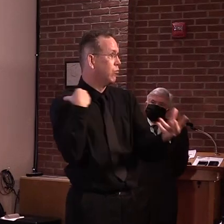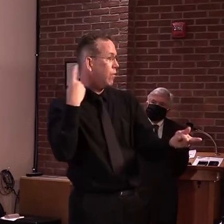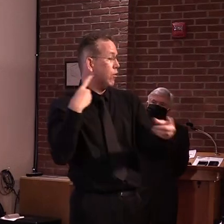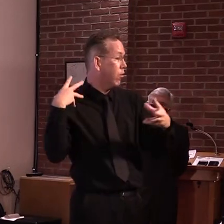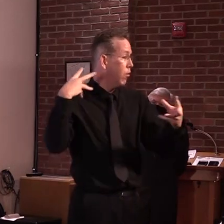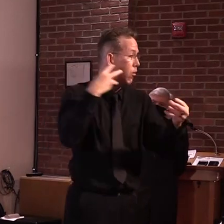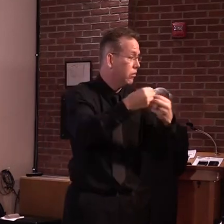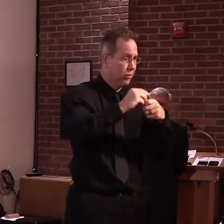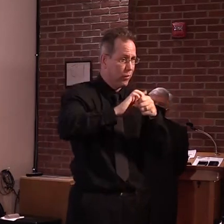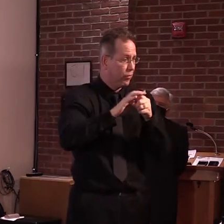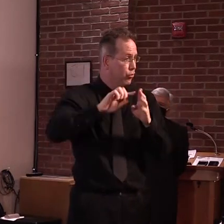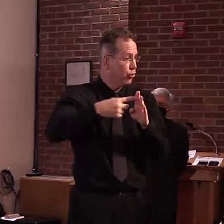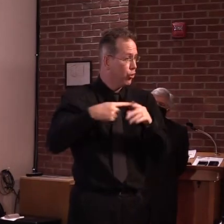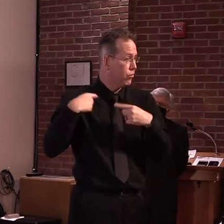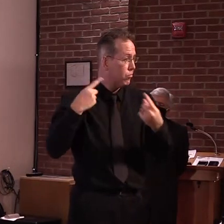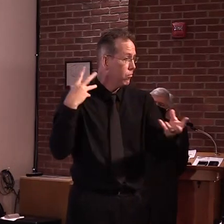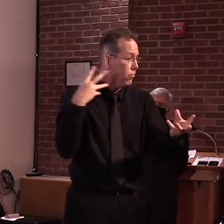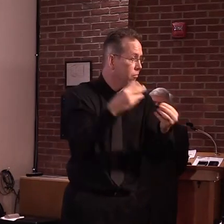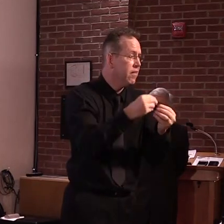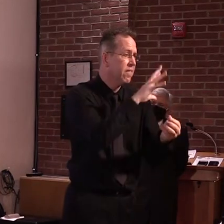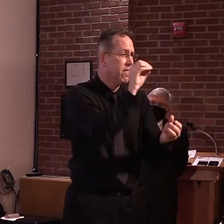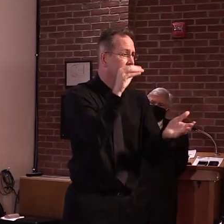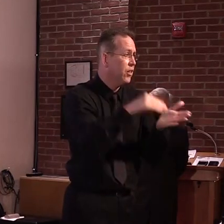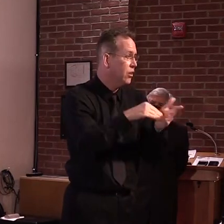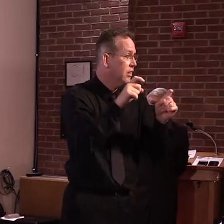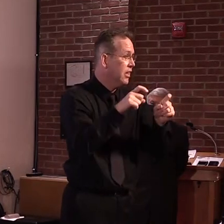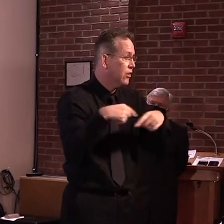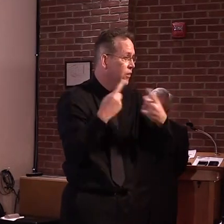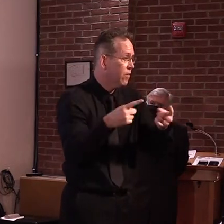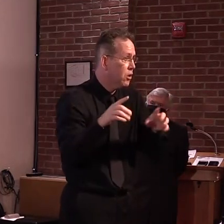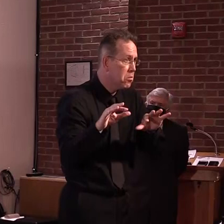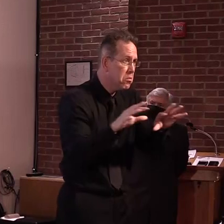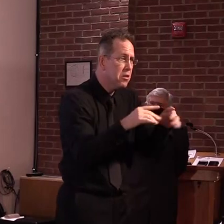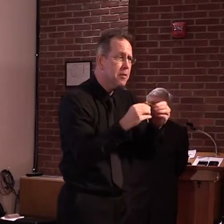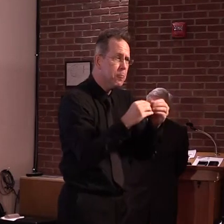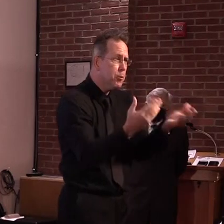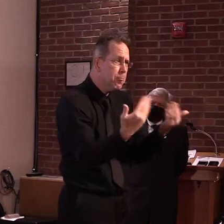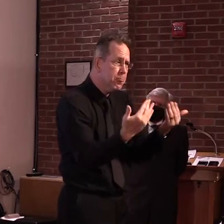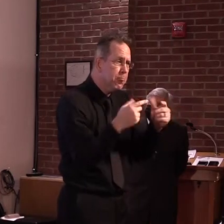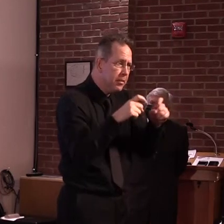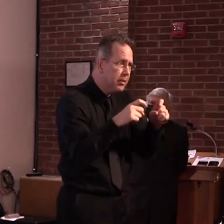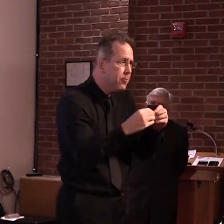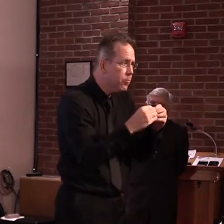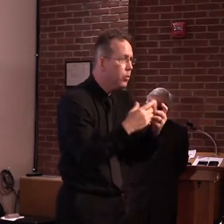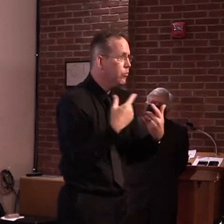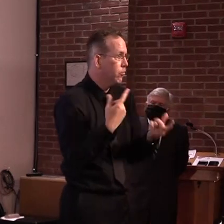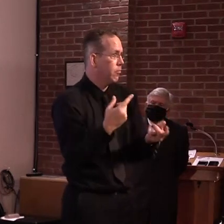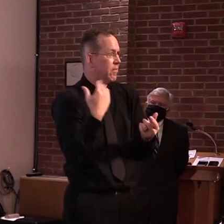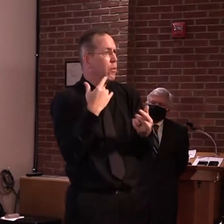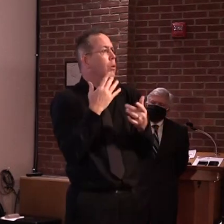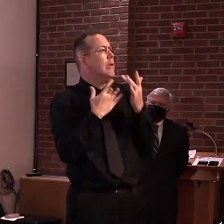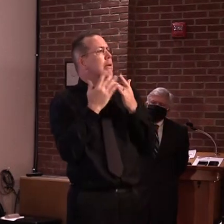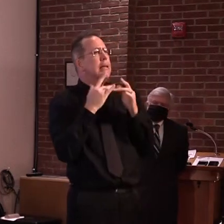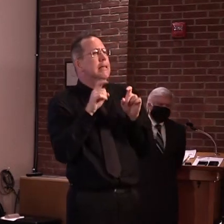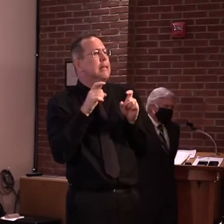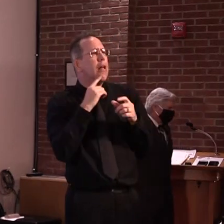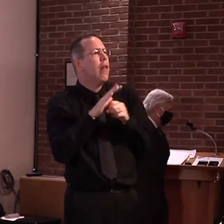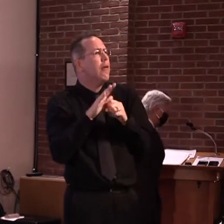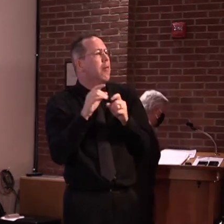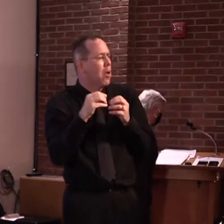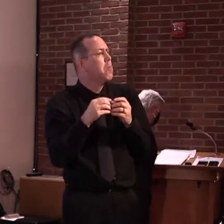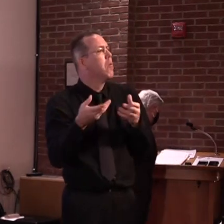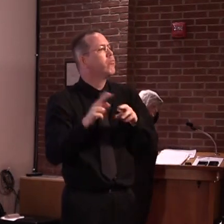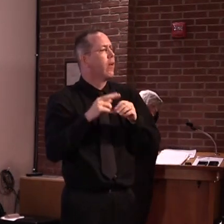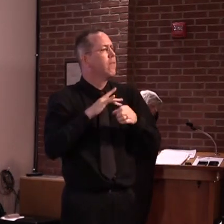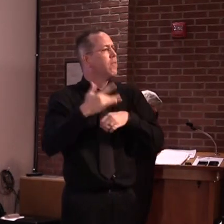increased over the recent months. Again, however, due to all of these factors, the statewide case count